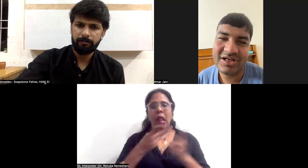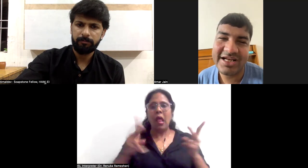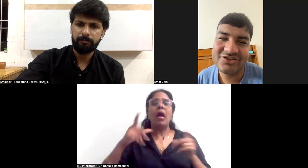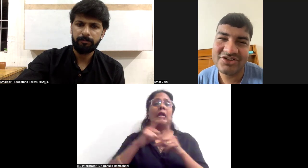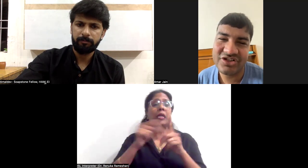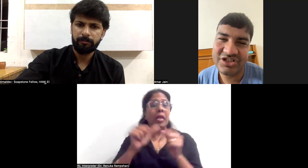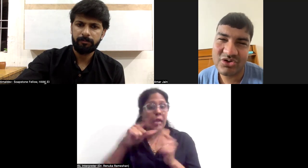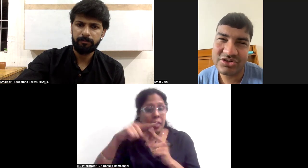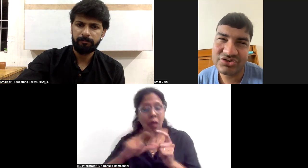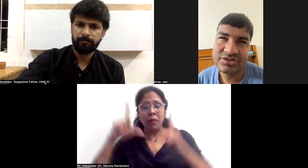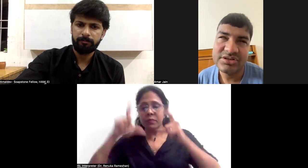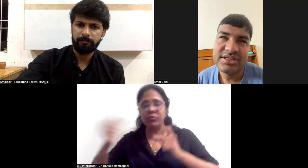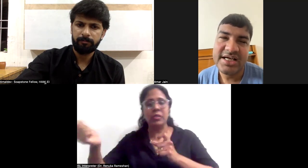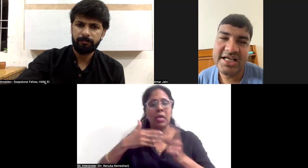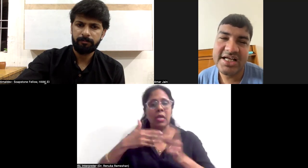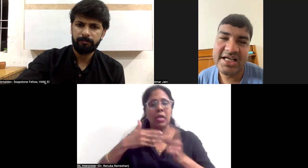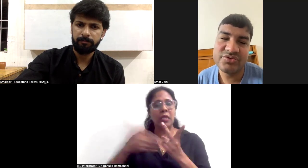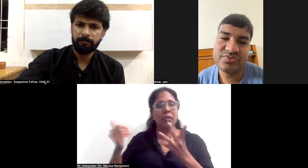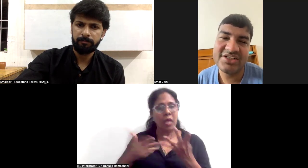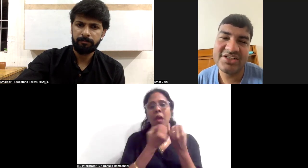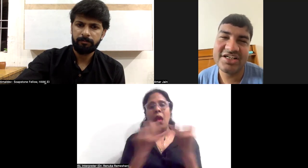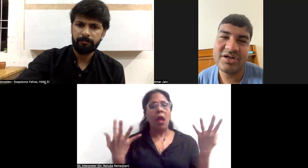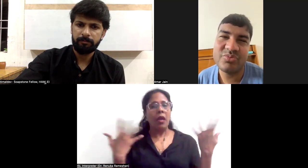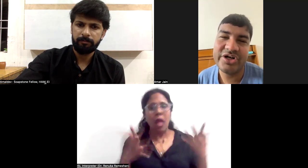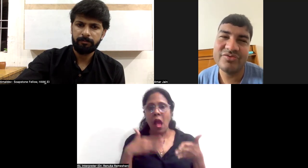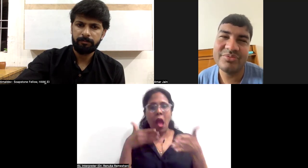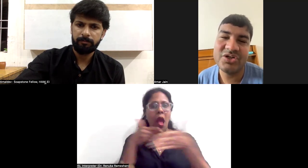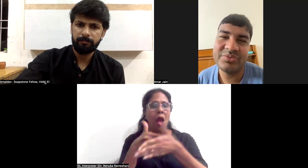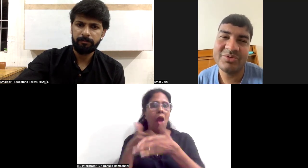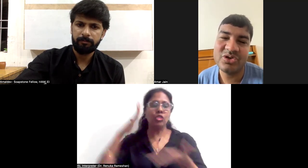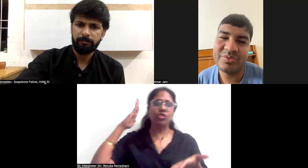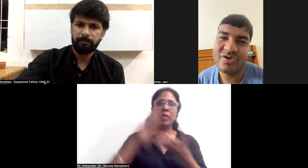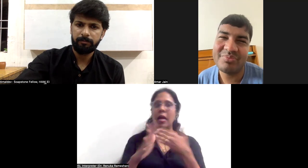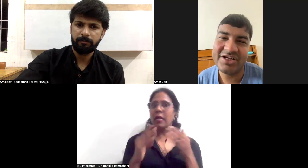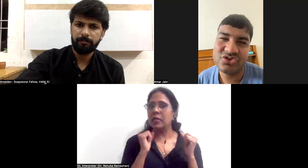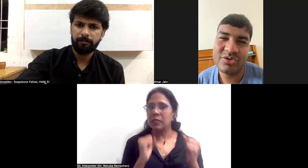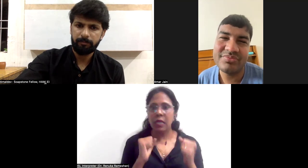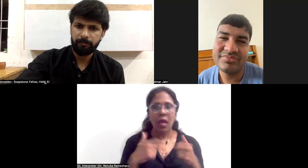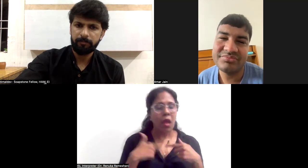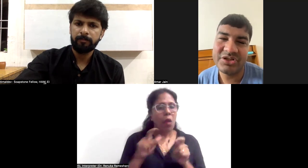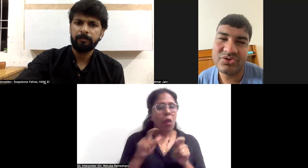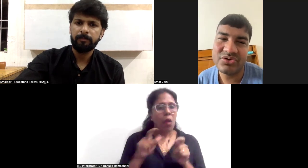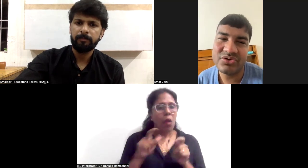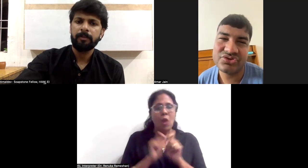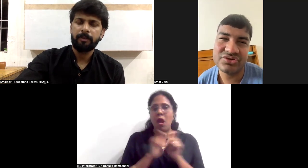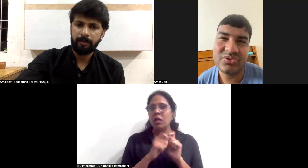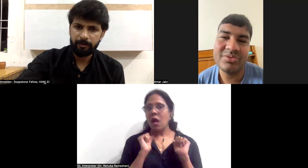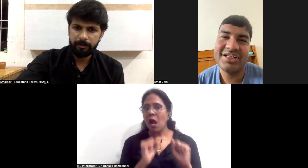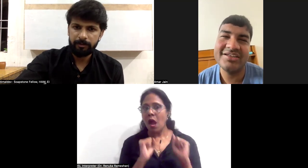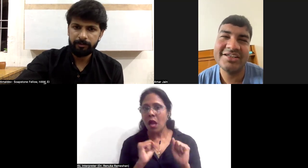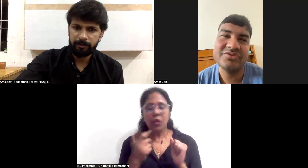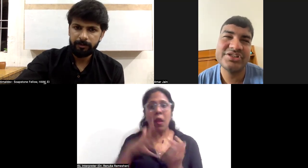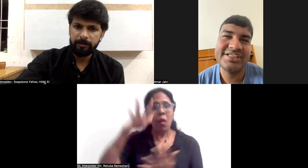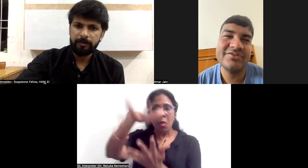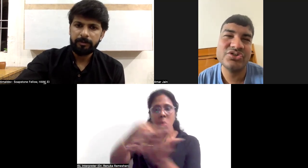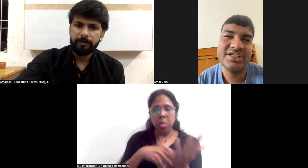from clients and screenshots. And it was very challenging at one point for me to be able to perform my job because the whole material that I